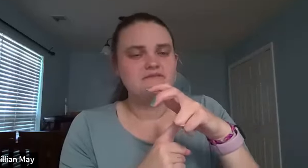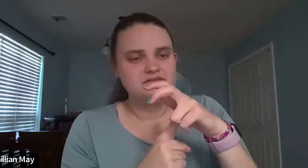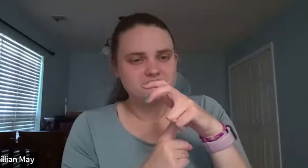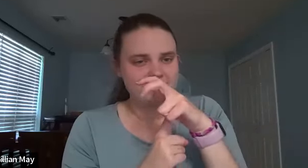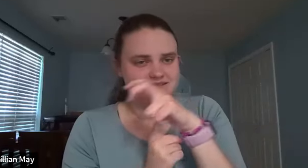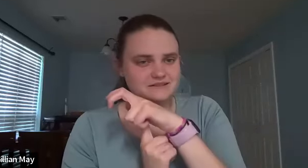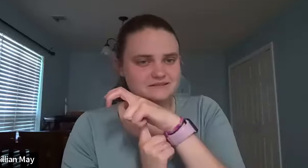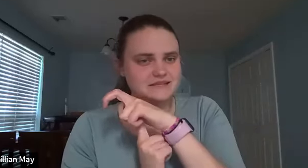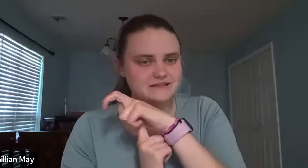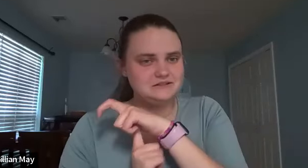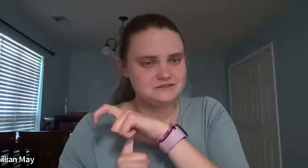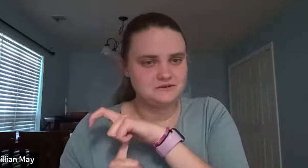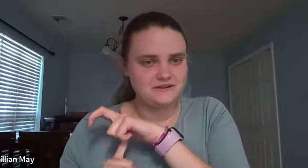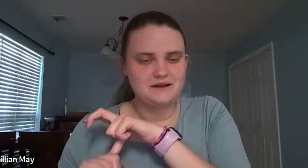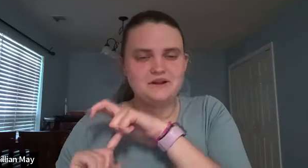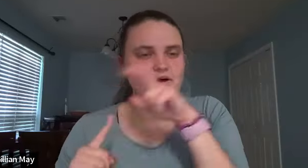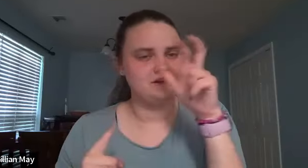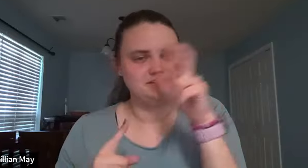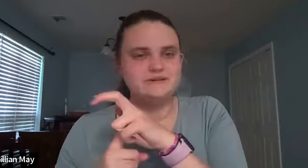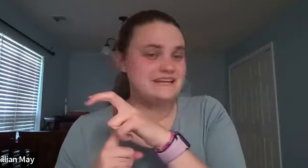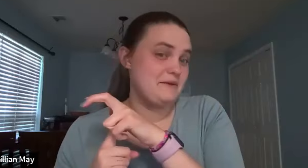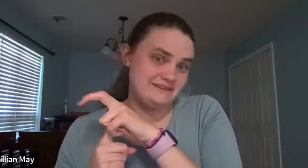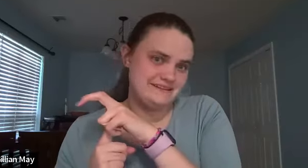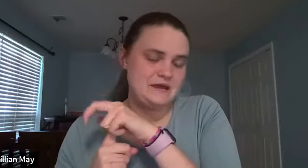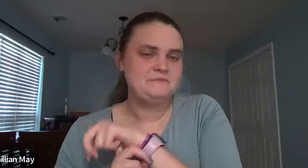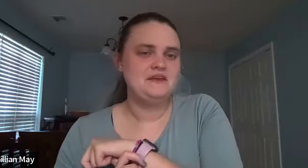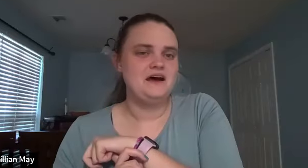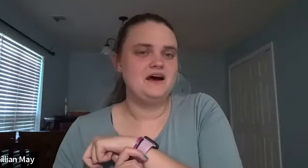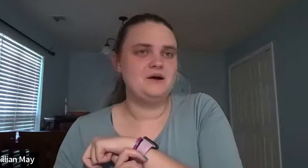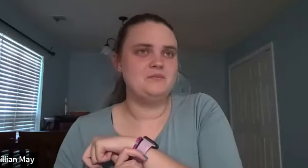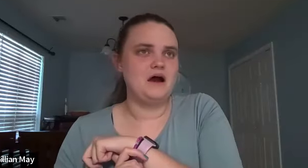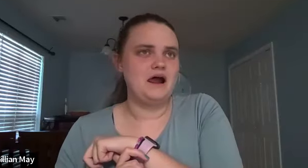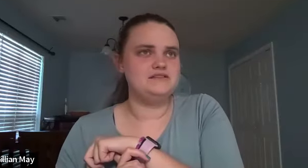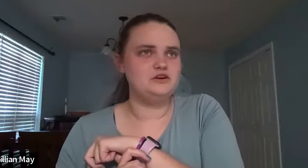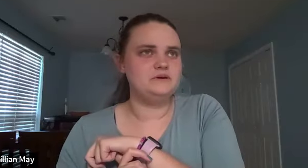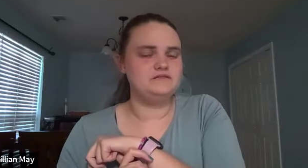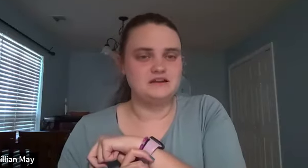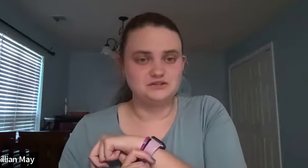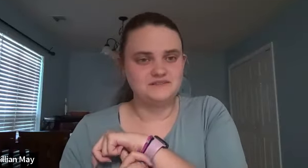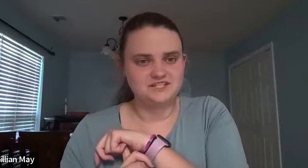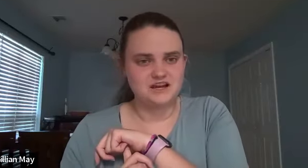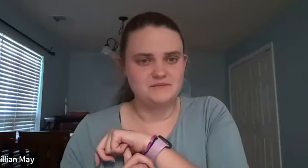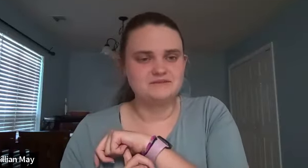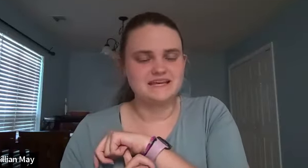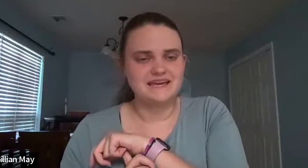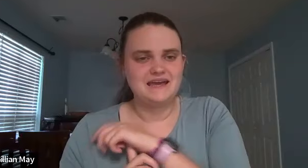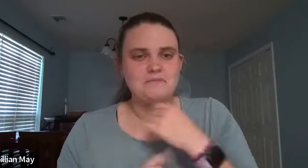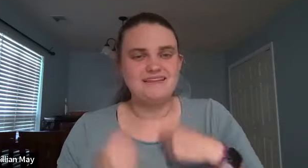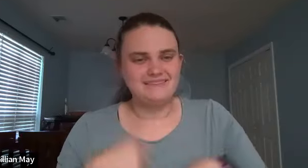Fun fact on a side little story that I'm going to go on to because it happened today. I had a little bit of during lunchtime, I was like, my